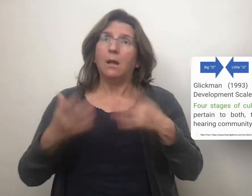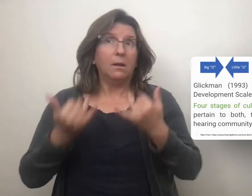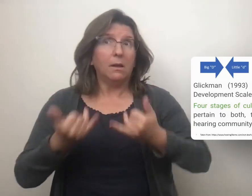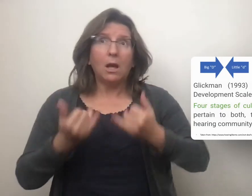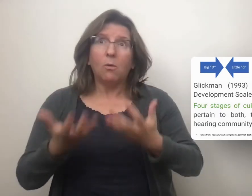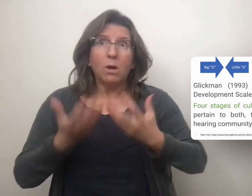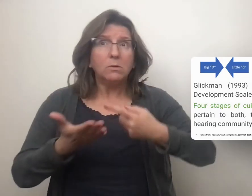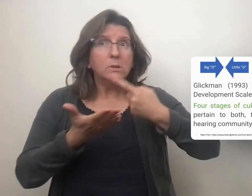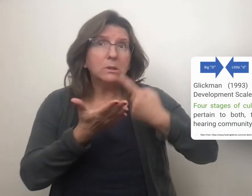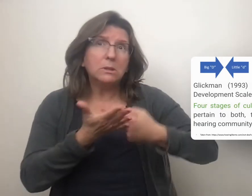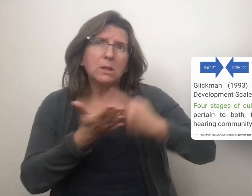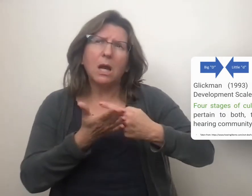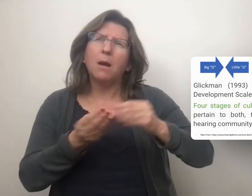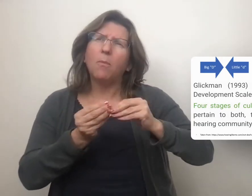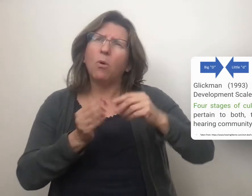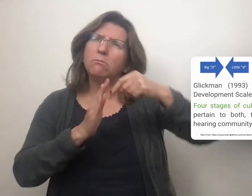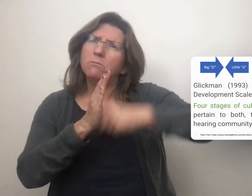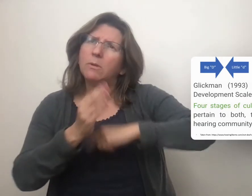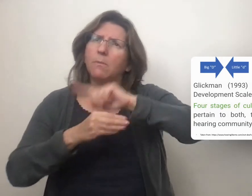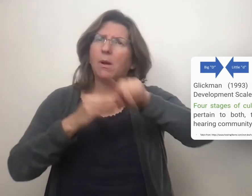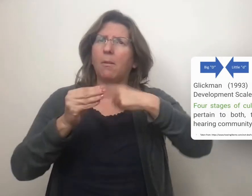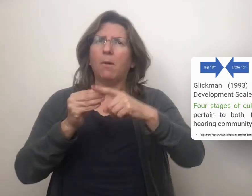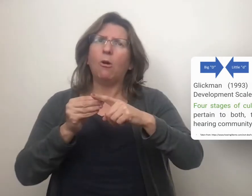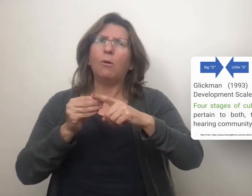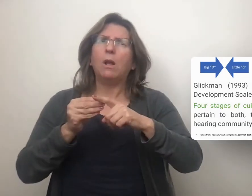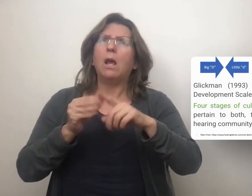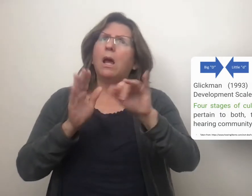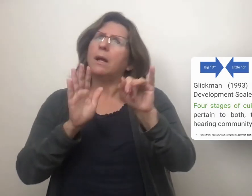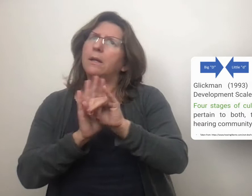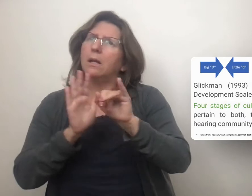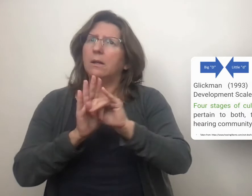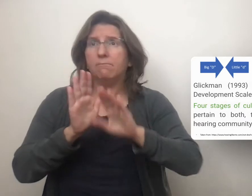Now I want to move on to discuss the development of deaf identity.